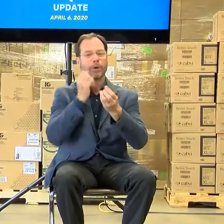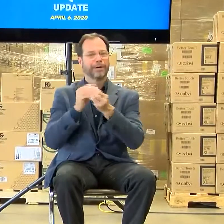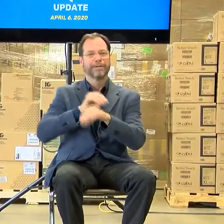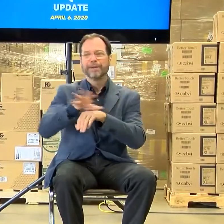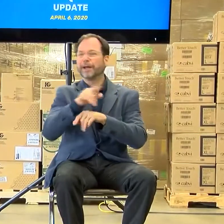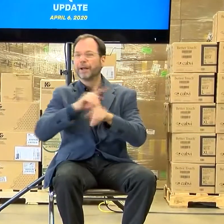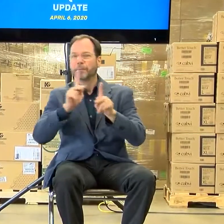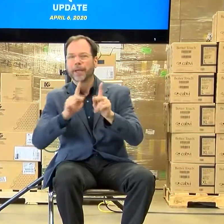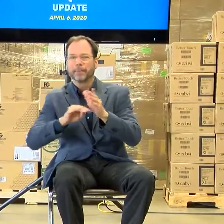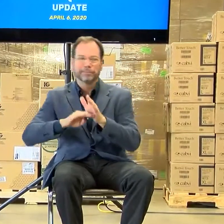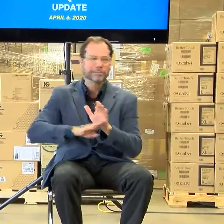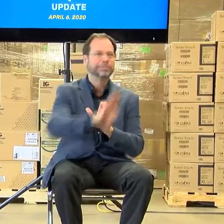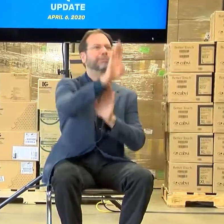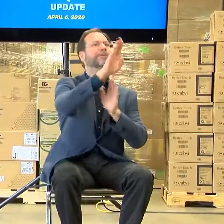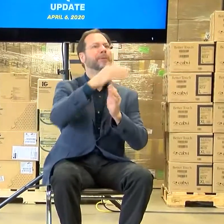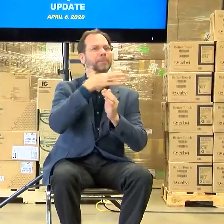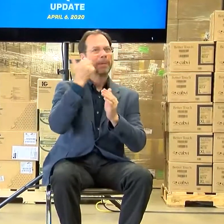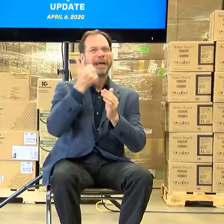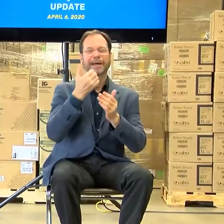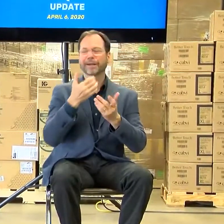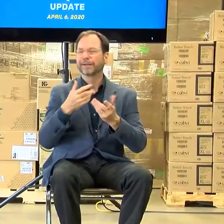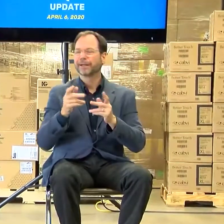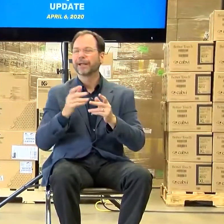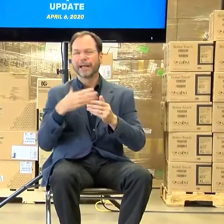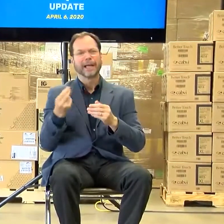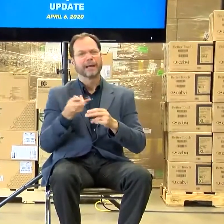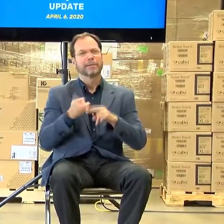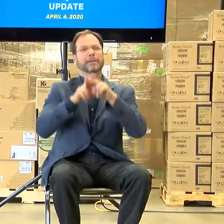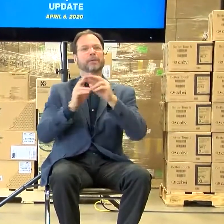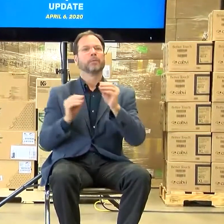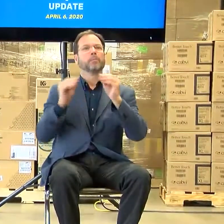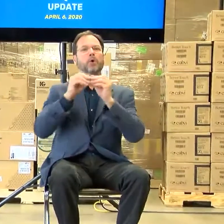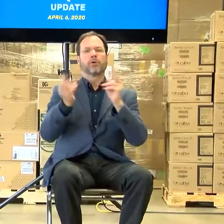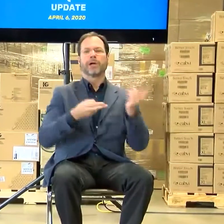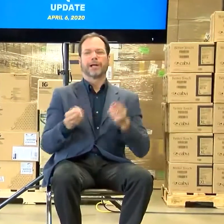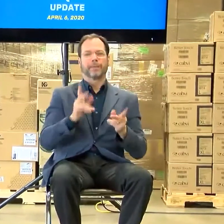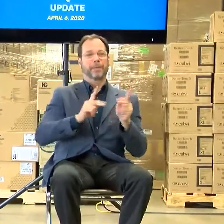growth, as well as to increase employment here in Texas.